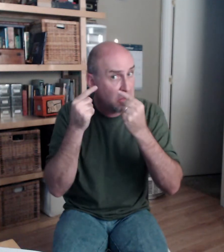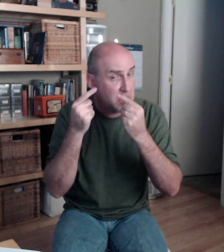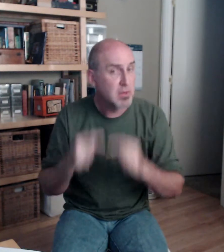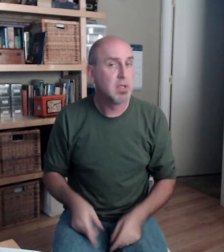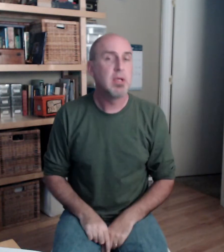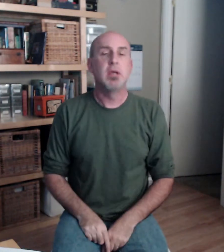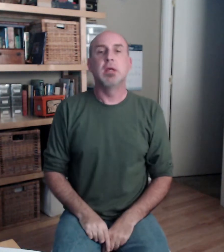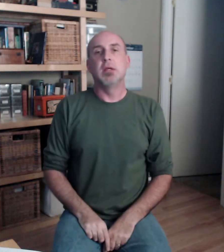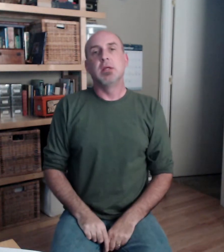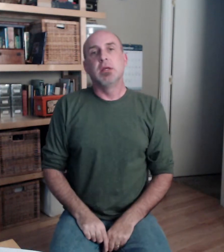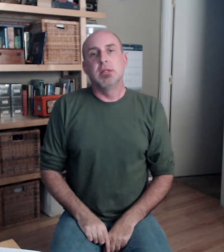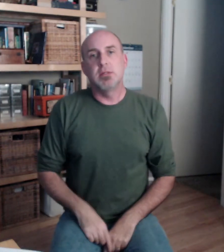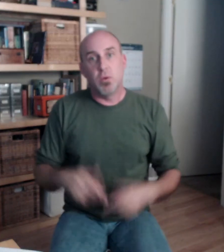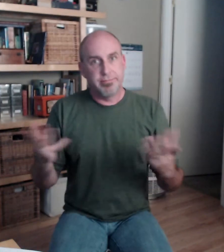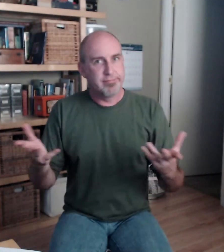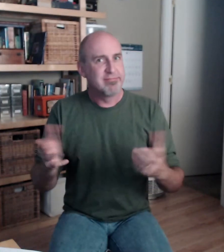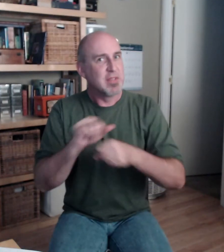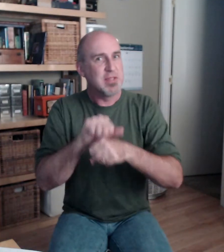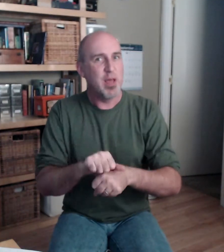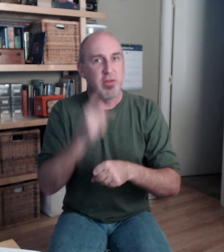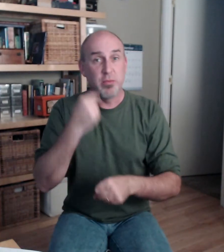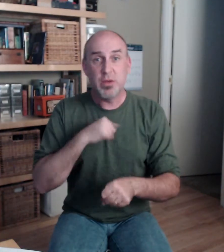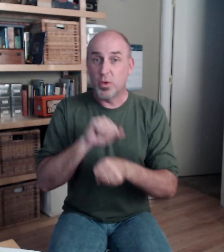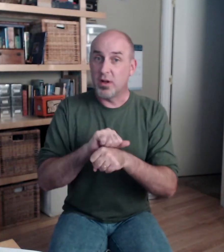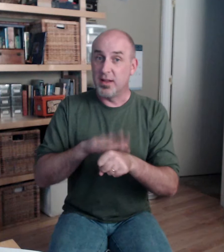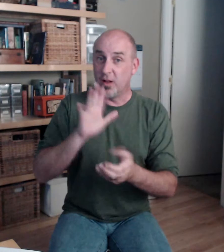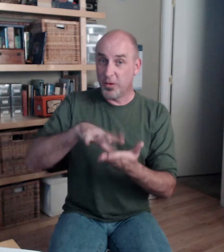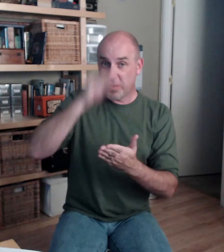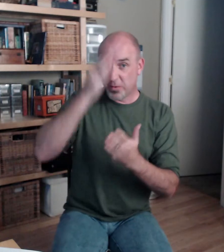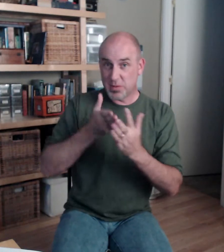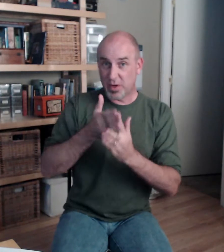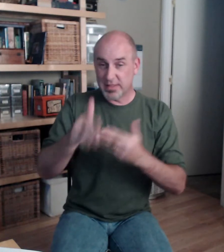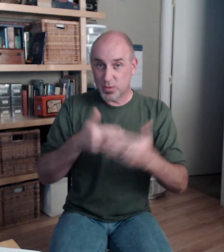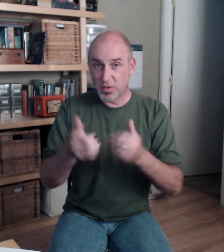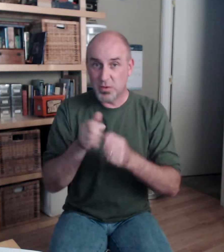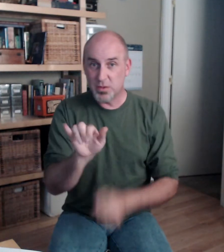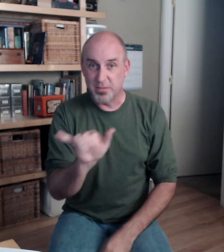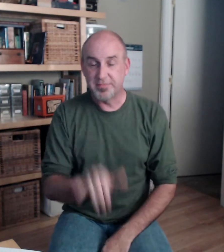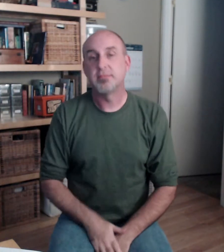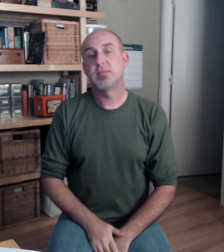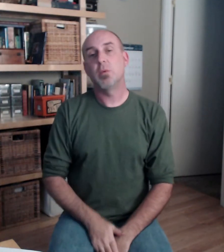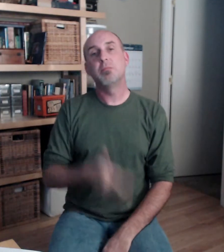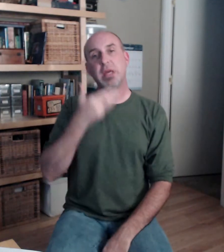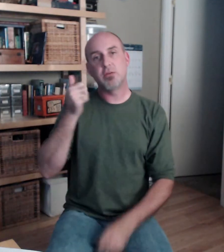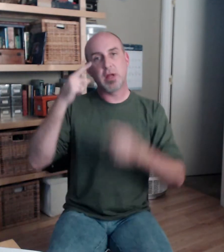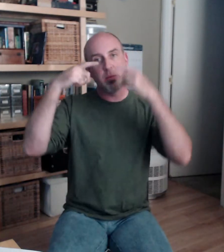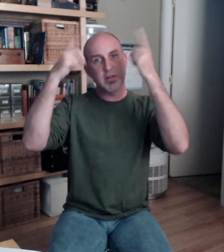here? So, there's a habit for me to work on. I'll learn through this process with you too. So, better for eyebrows up,